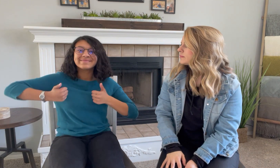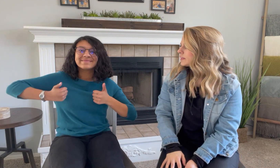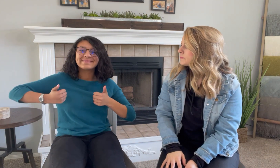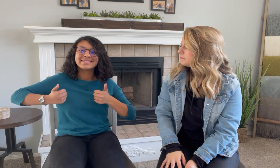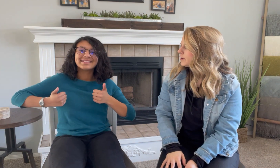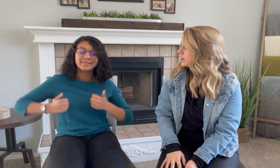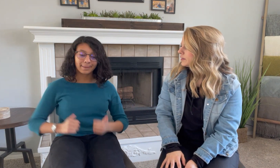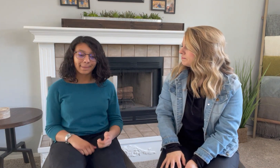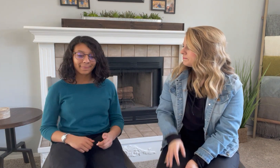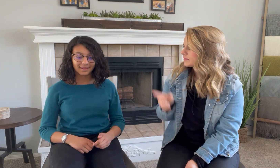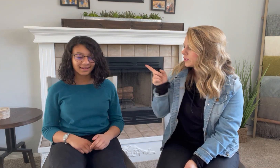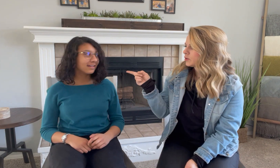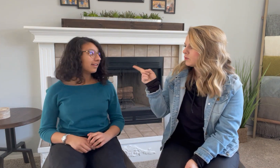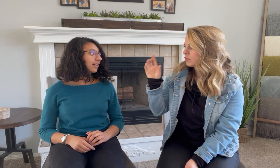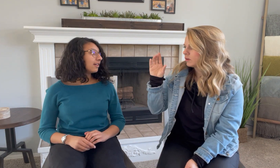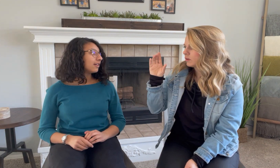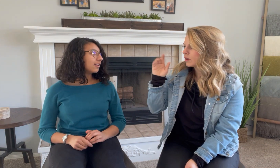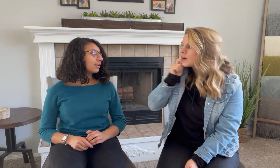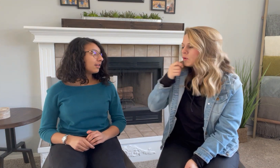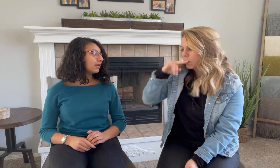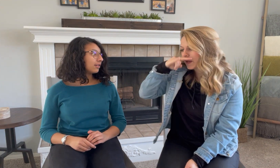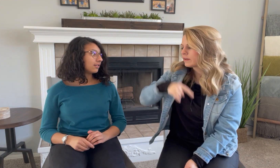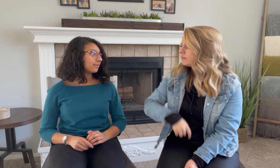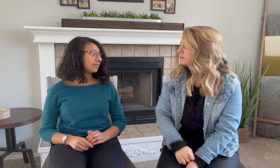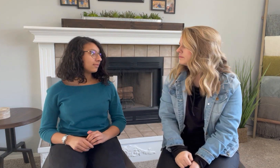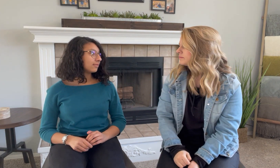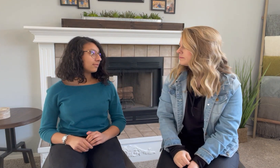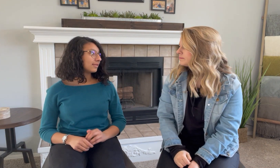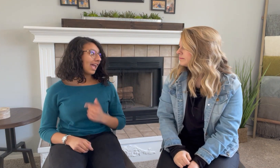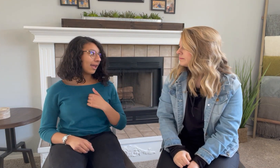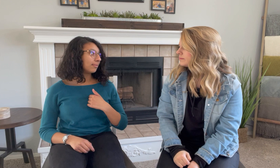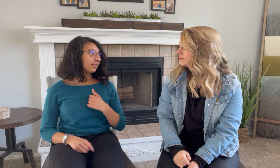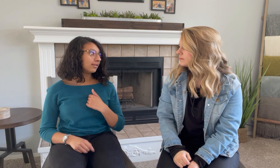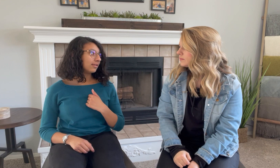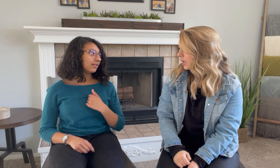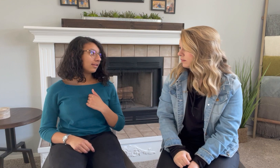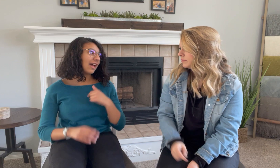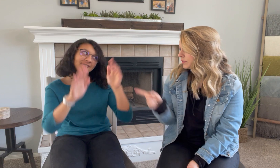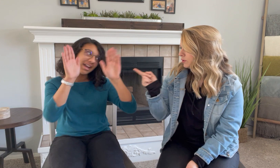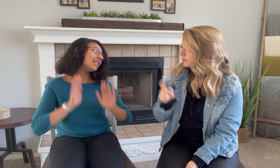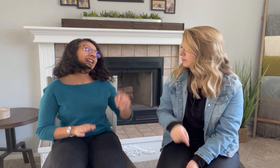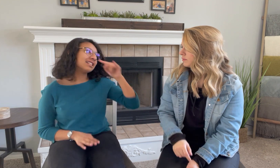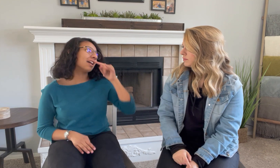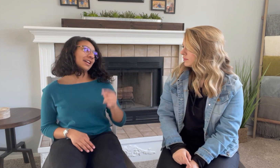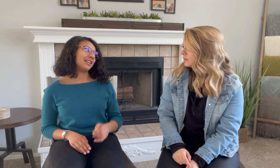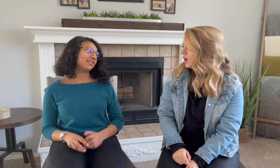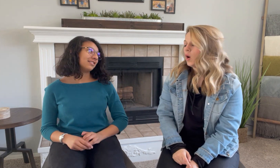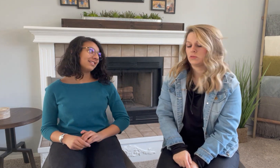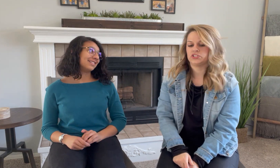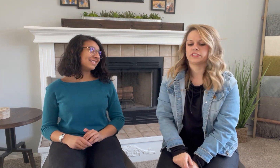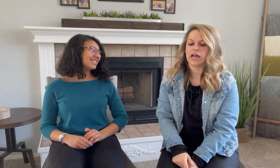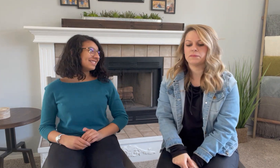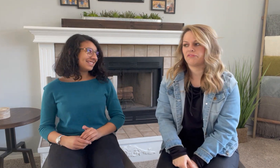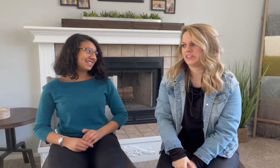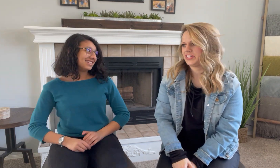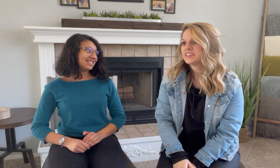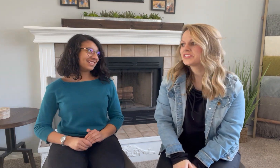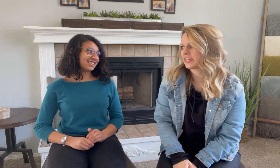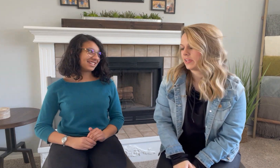Yep, very good. You are a cool kid. Yeah, you. Oh, she said, I'm a fantastic kid.